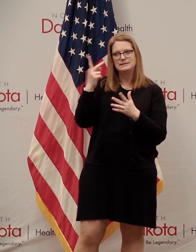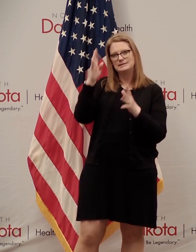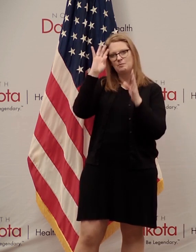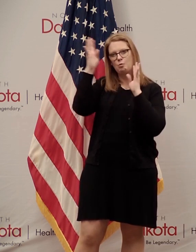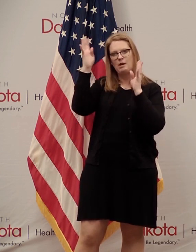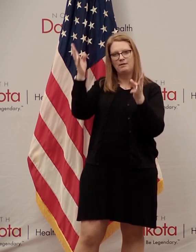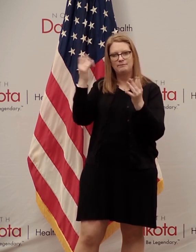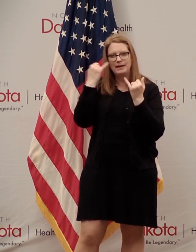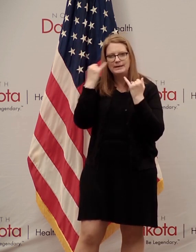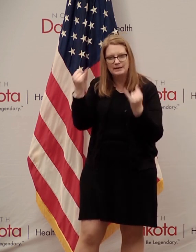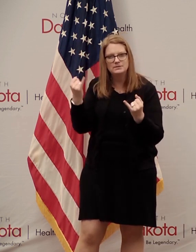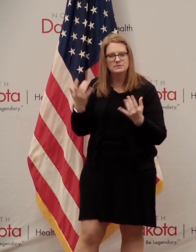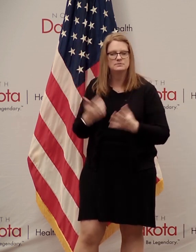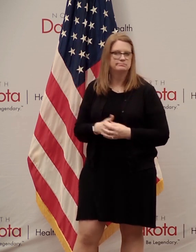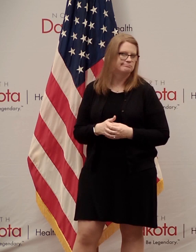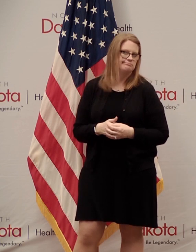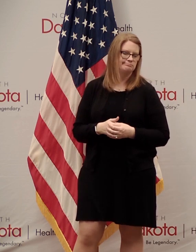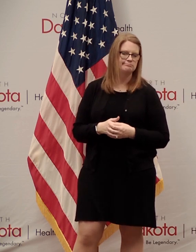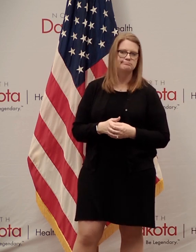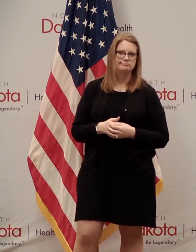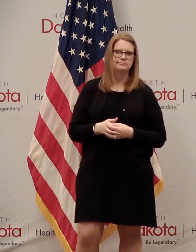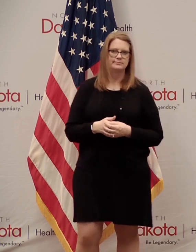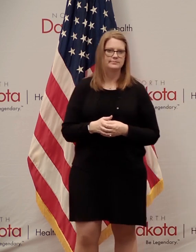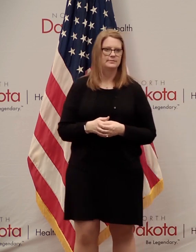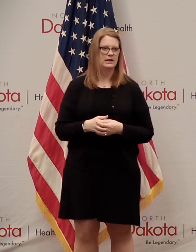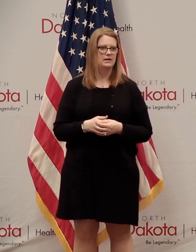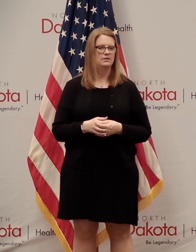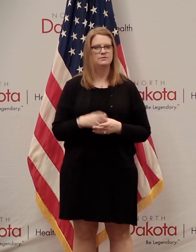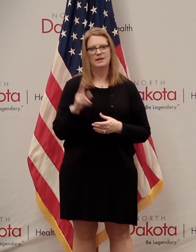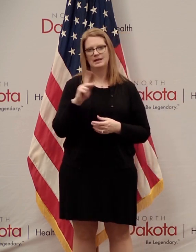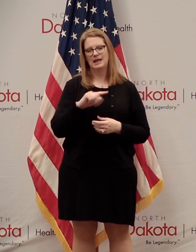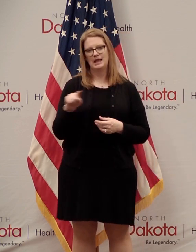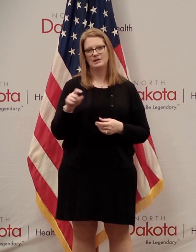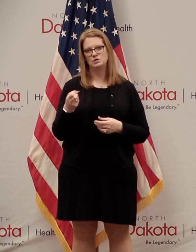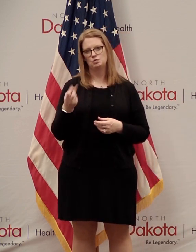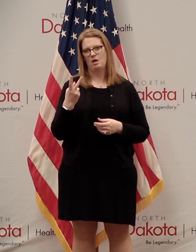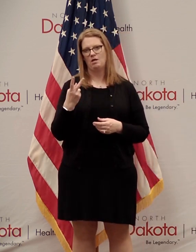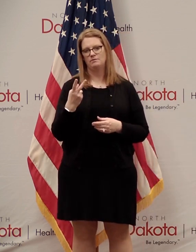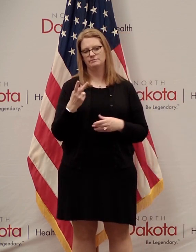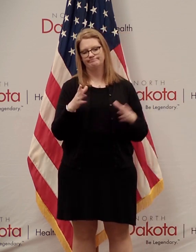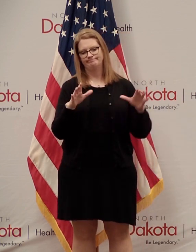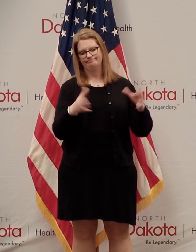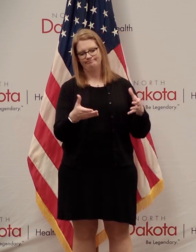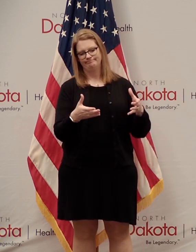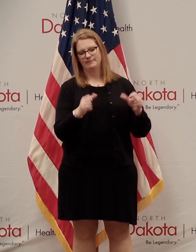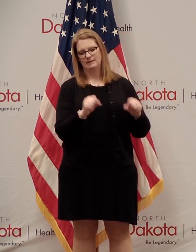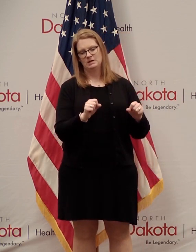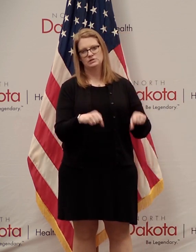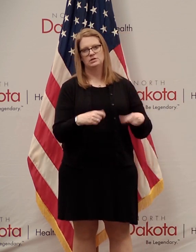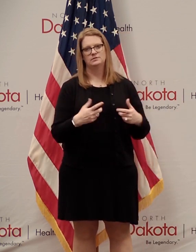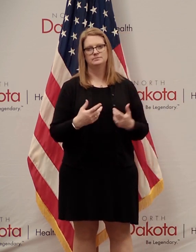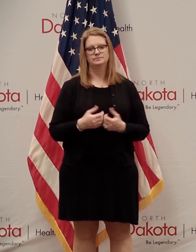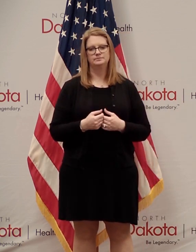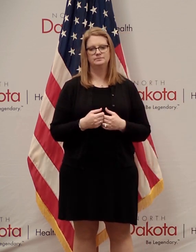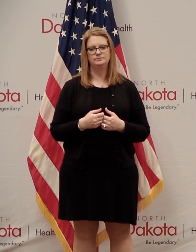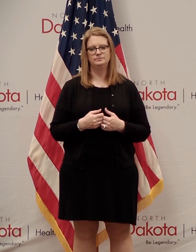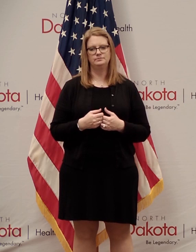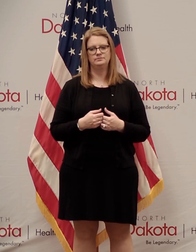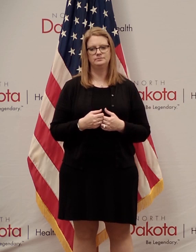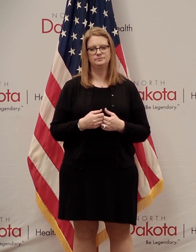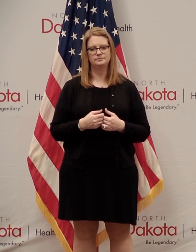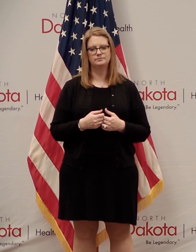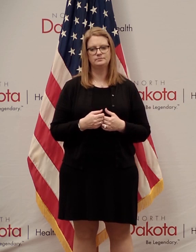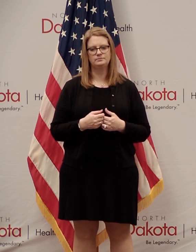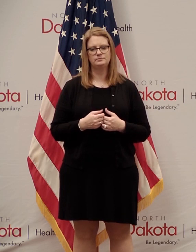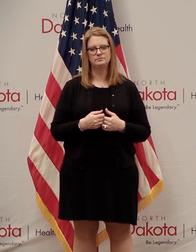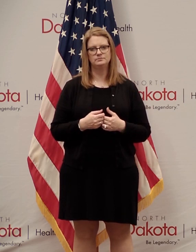ideas coming out from the K-12 sector about how to potentially do that. But right now, that part